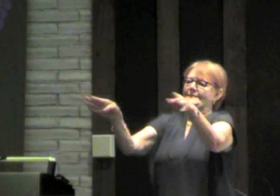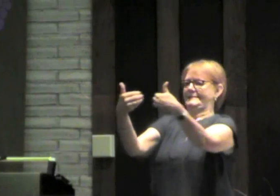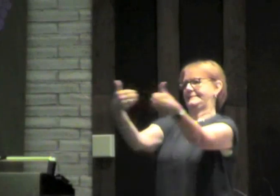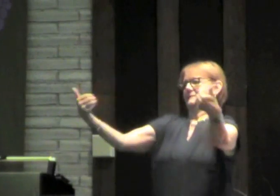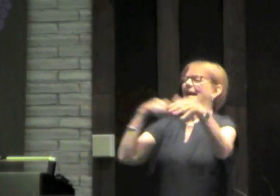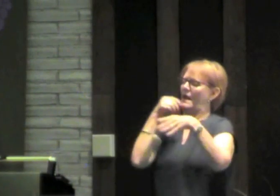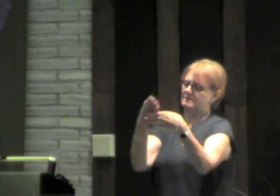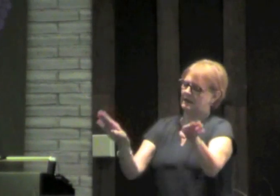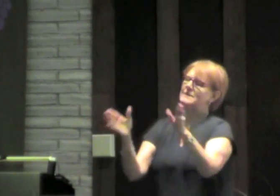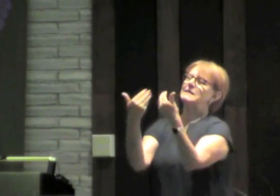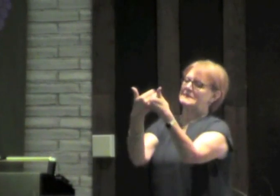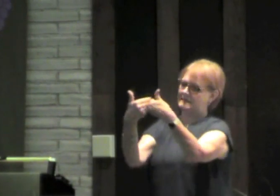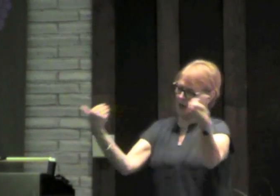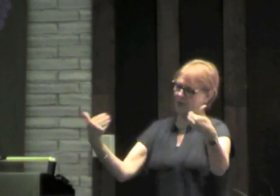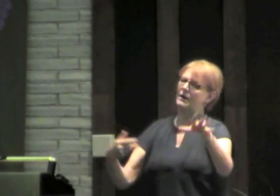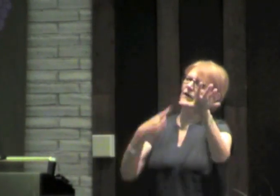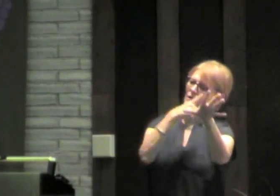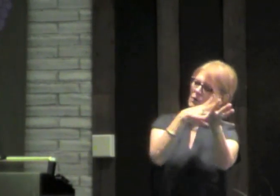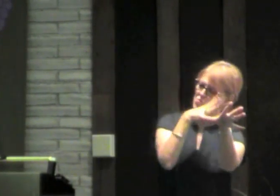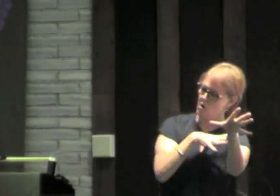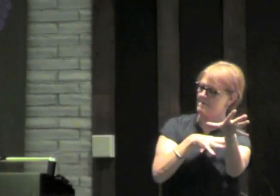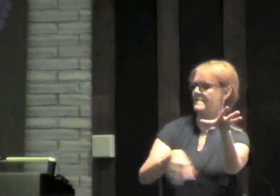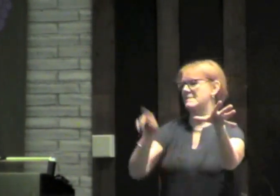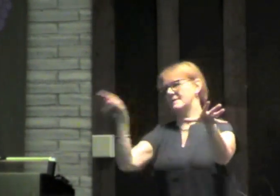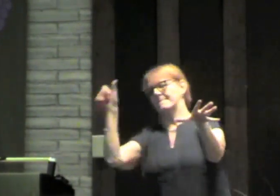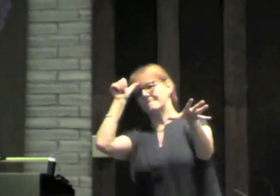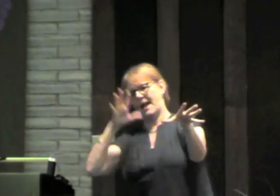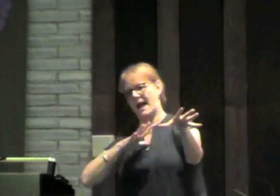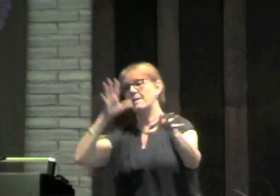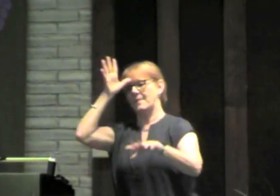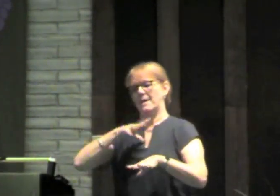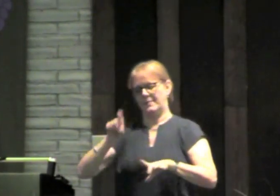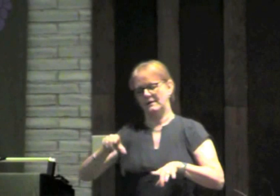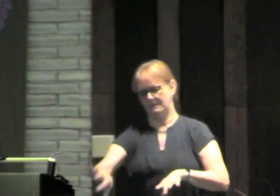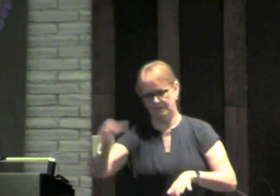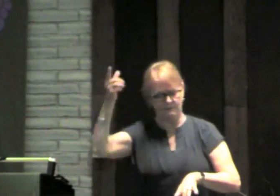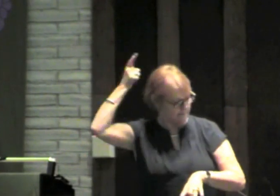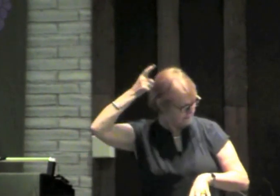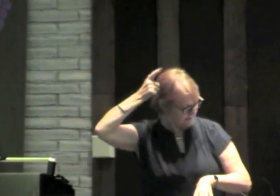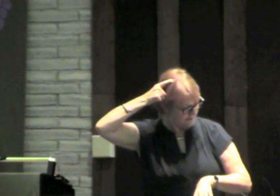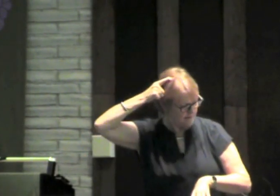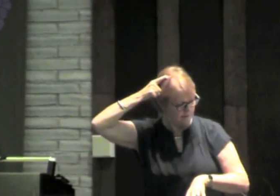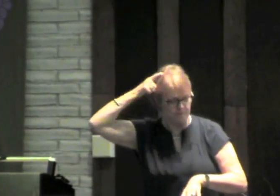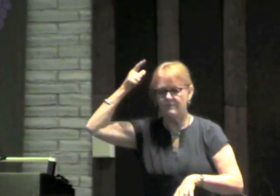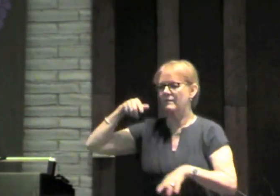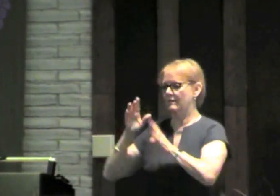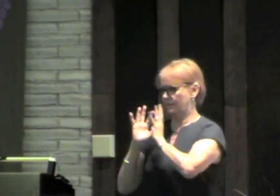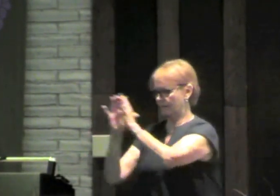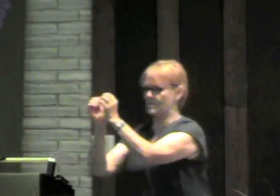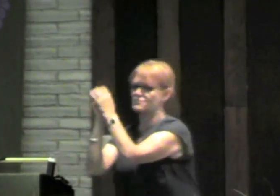followed the Jewish culture. We had to be, there was a separate entrance for women and men. The men had to put on the